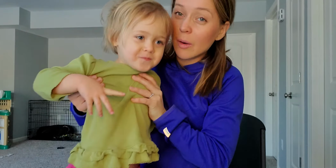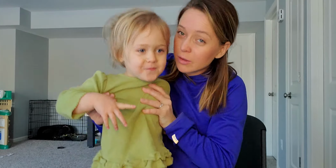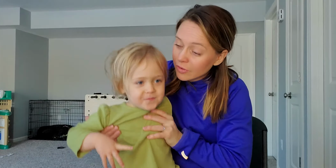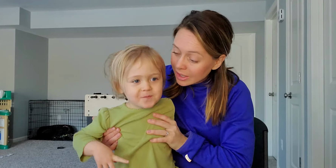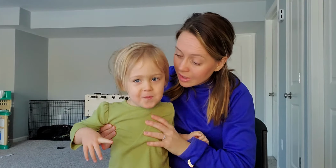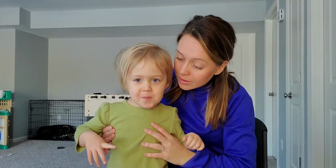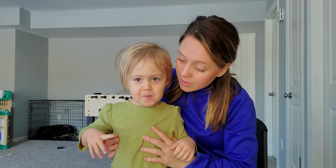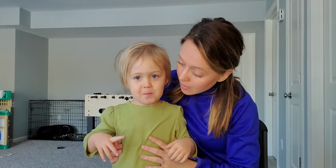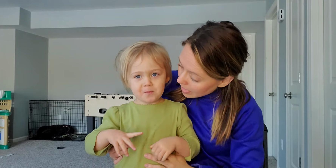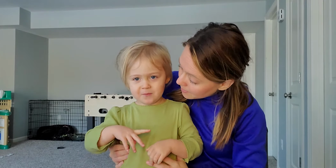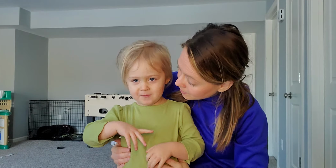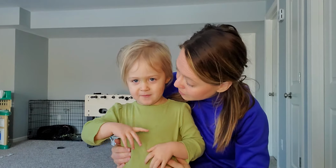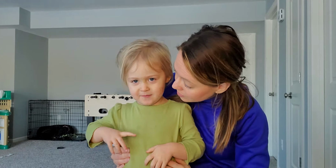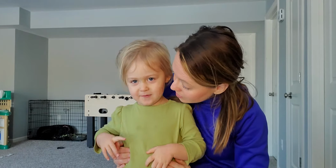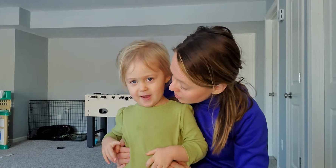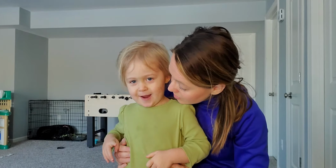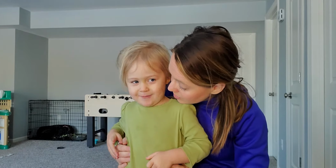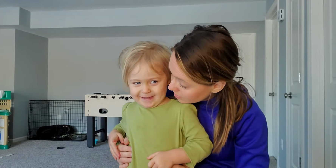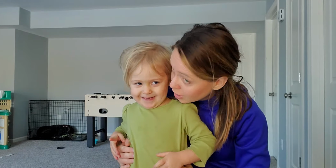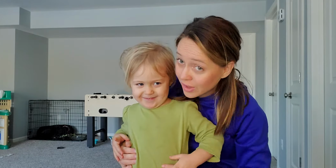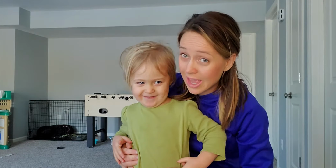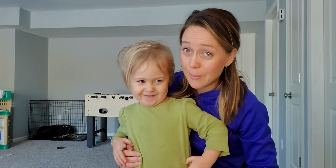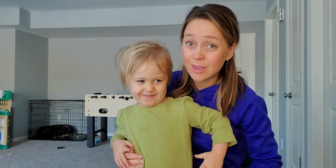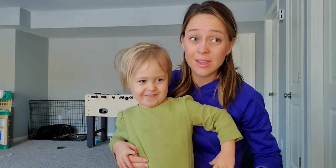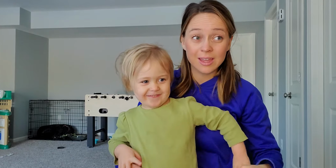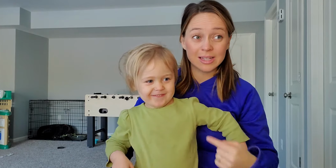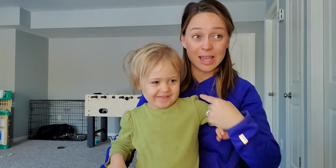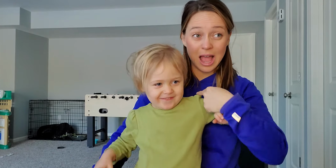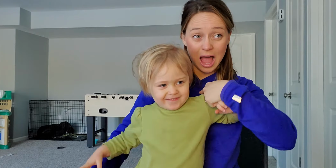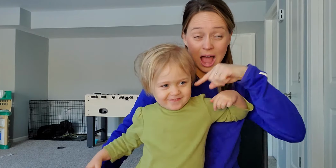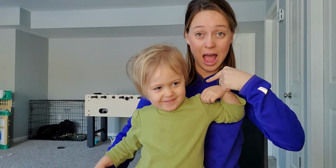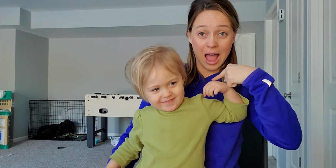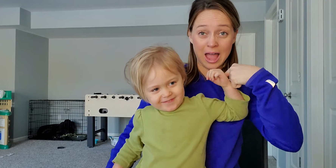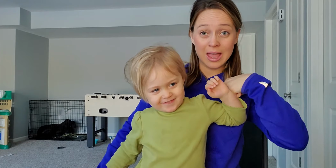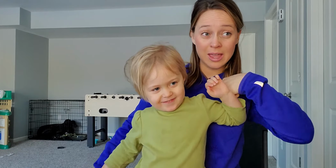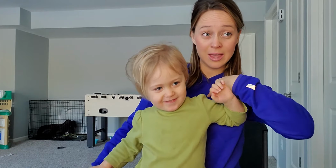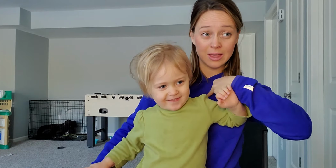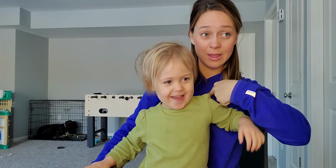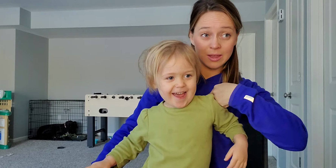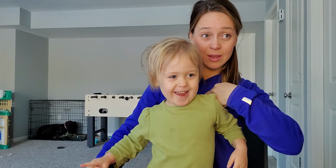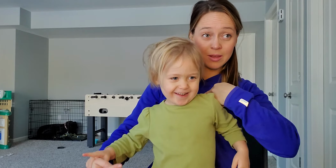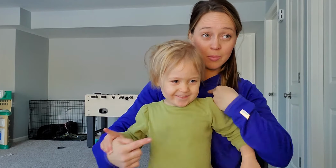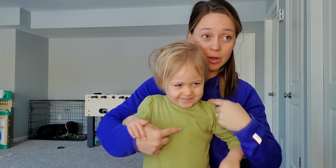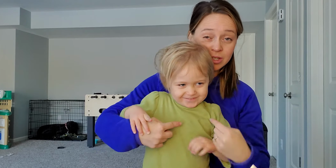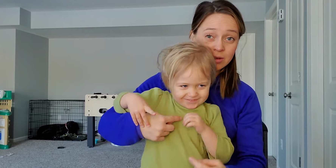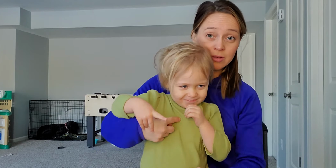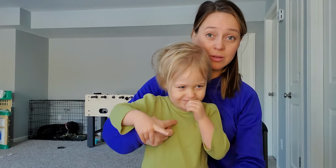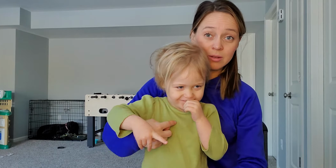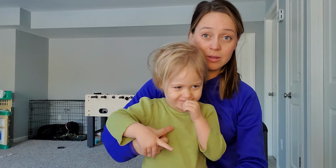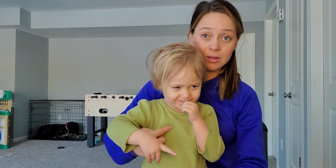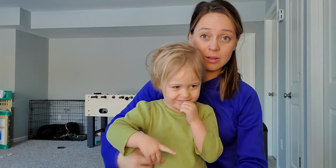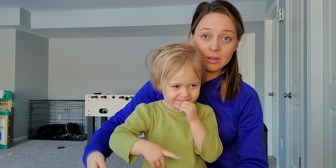are you feeling? Happy. You're feeling happy? Say, I. I. Point to you.